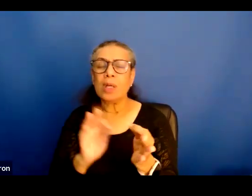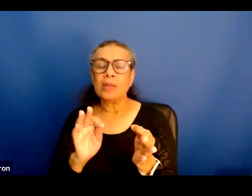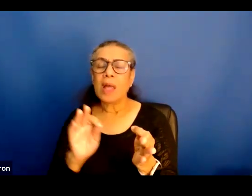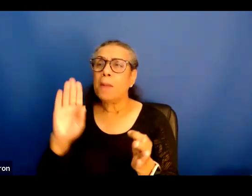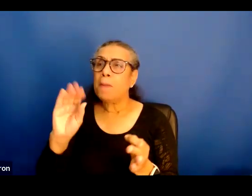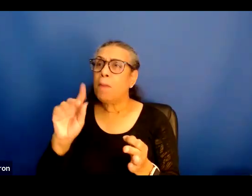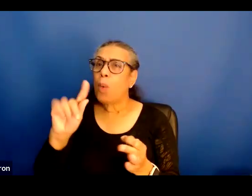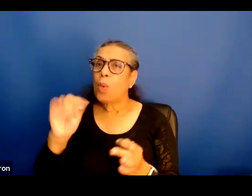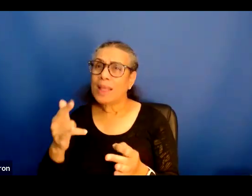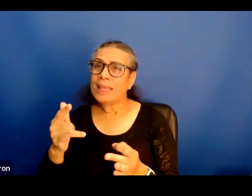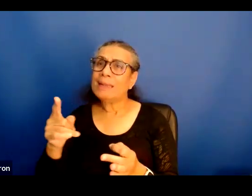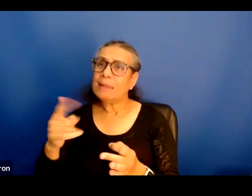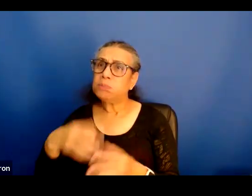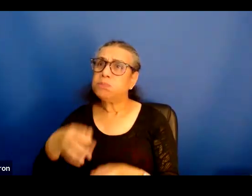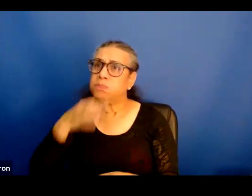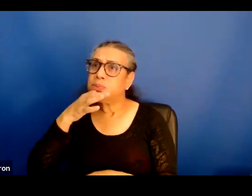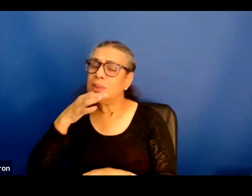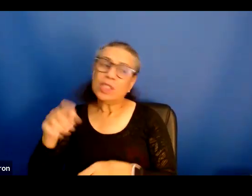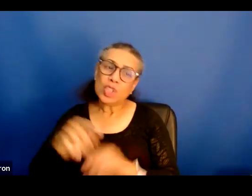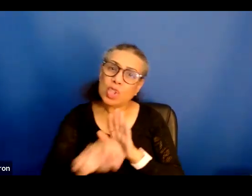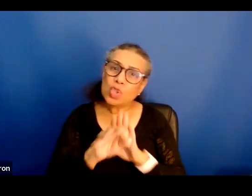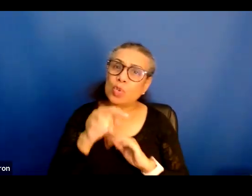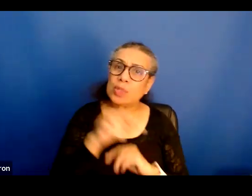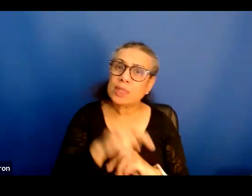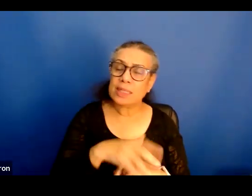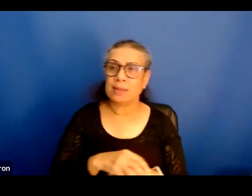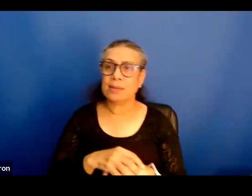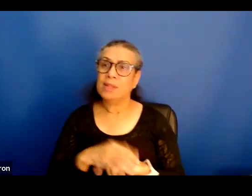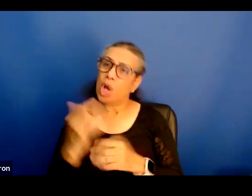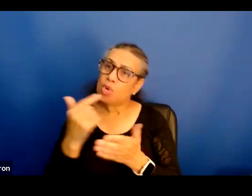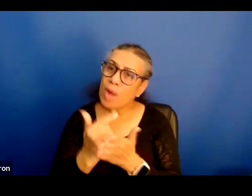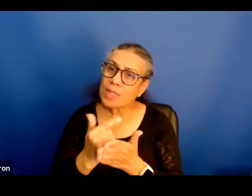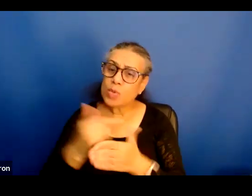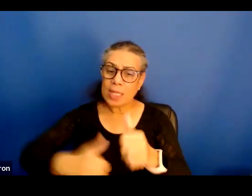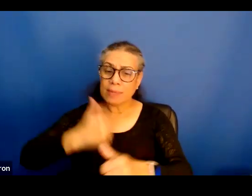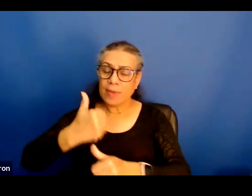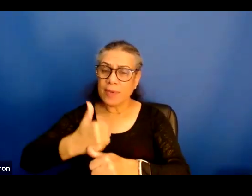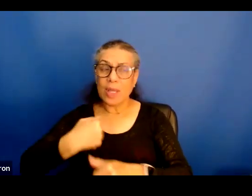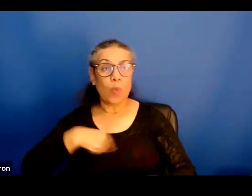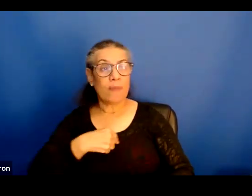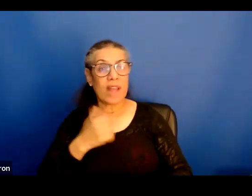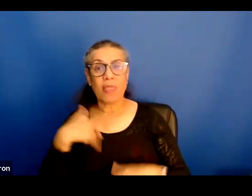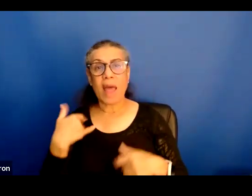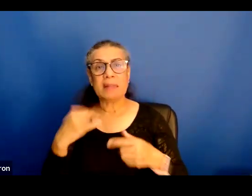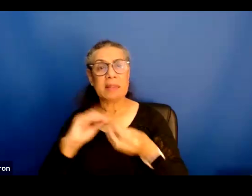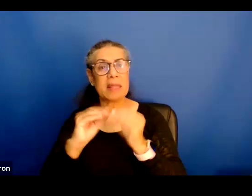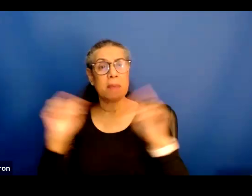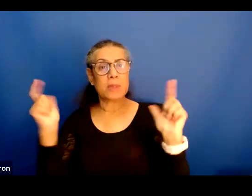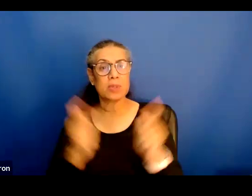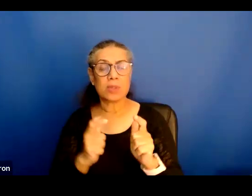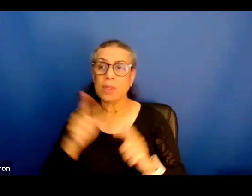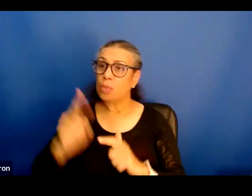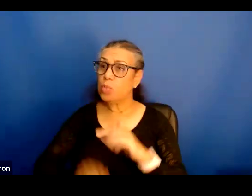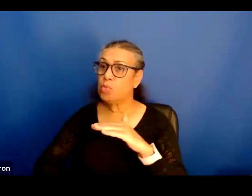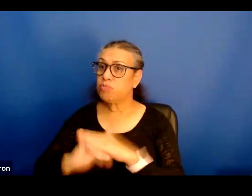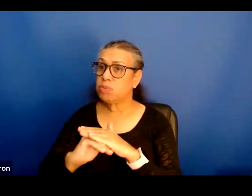son, a graduate alumni of ACC. You say we're under-enrolled. Our assignment limit is set by BPS.